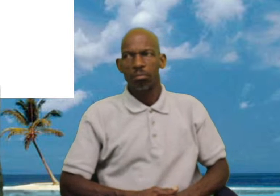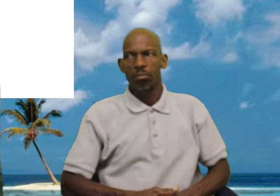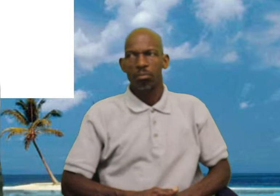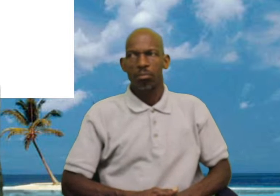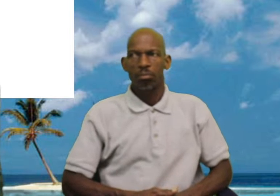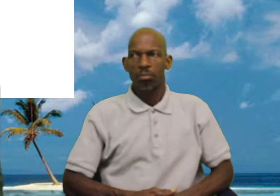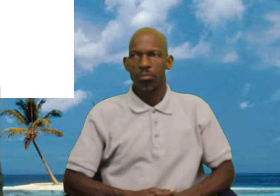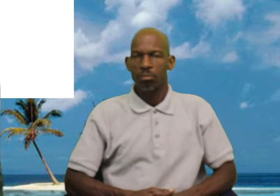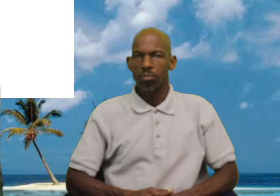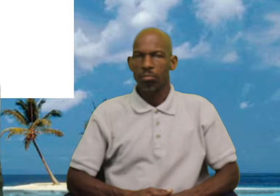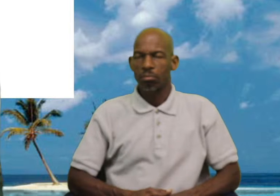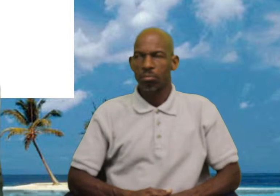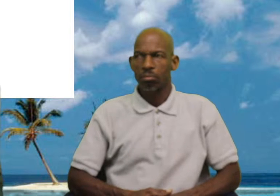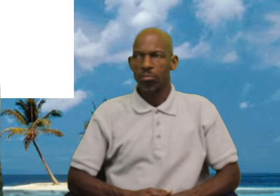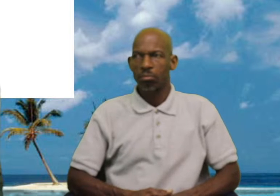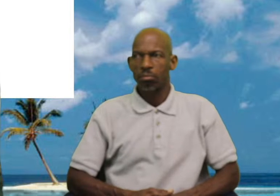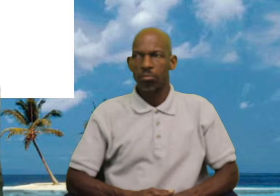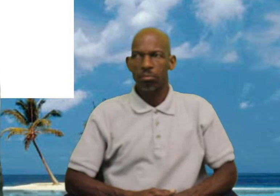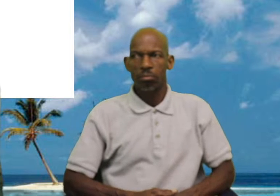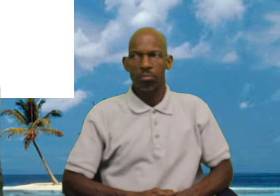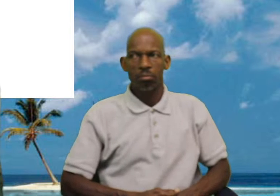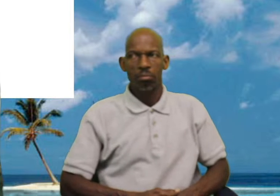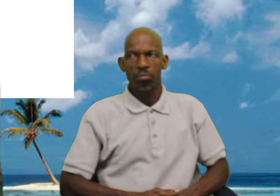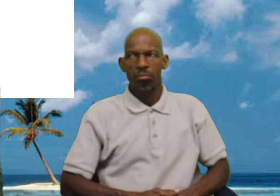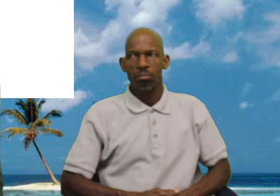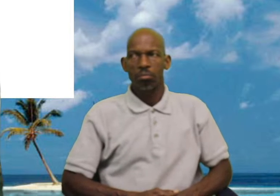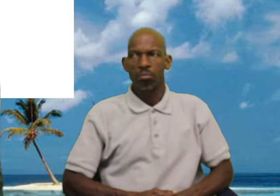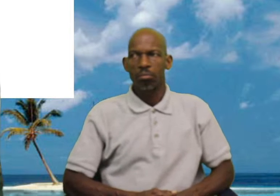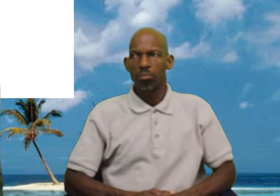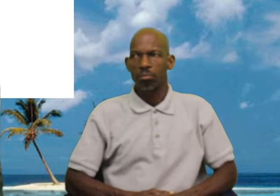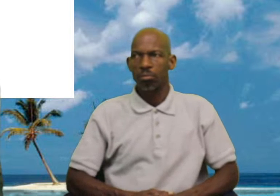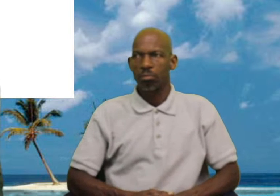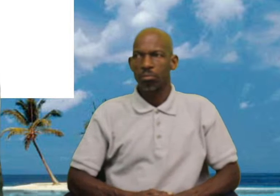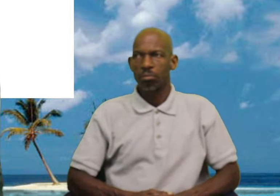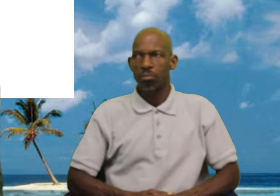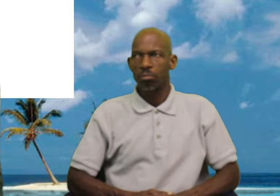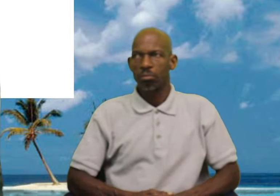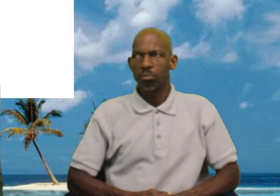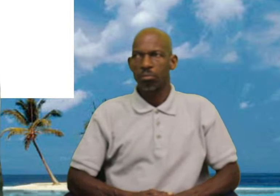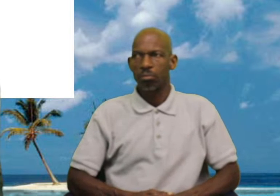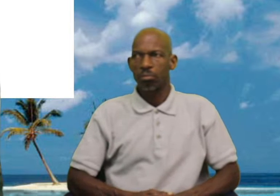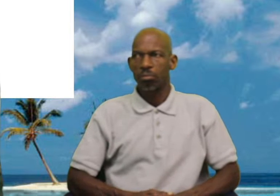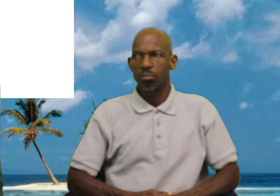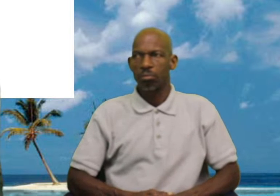next pronoun we're going to use is the subject pronoun is,